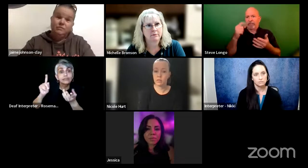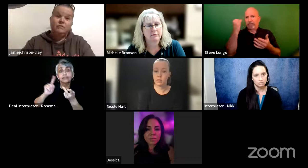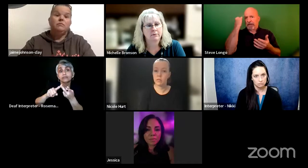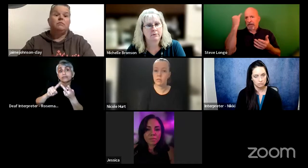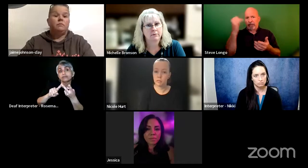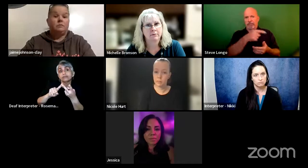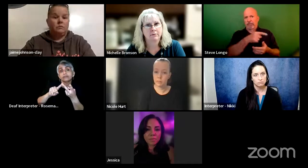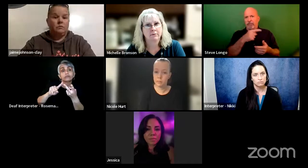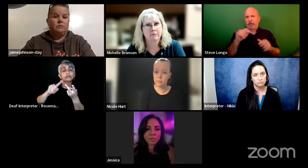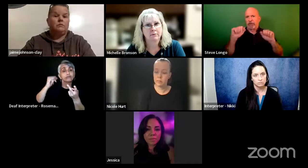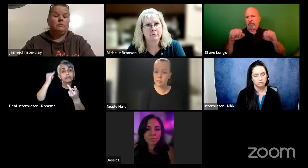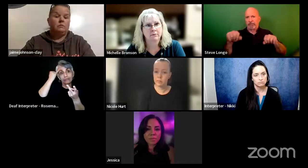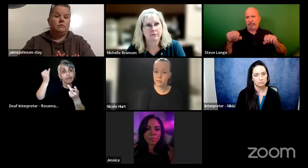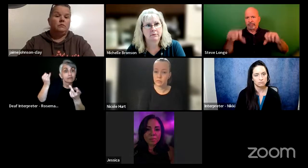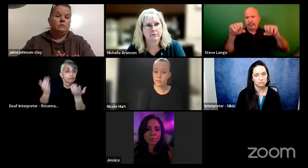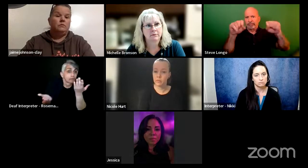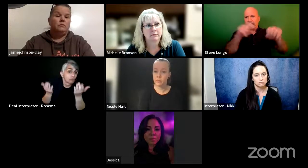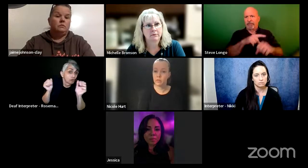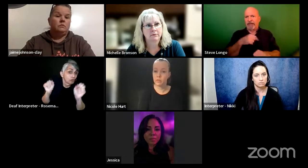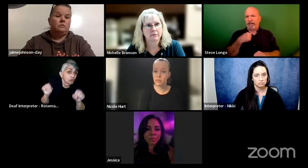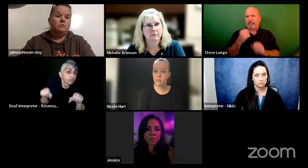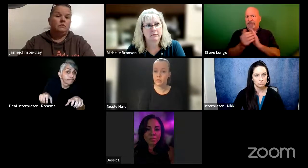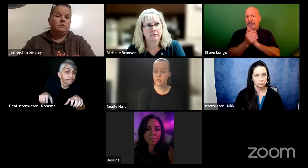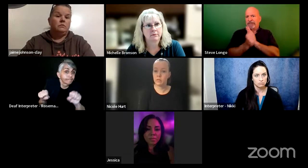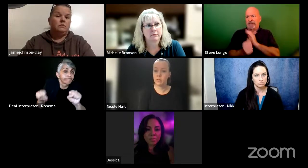possibly as secretary, and